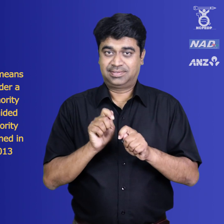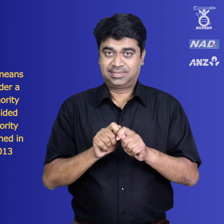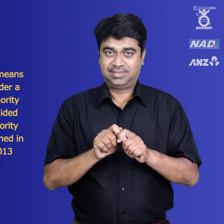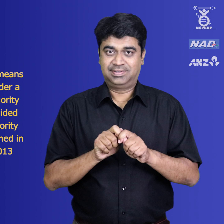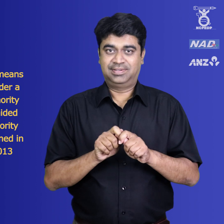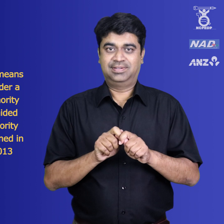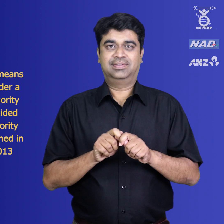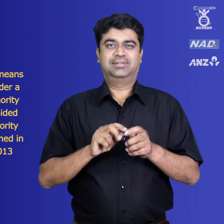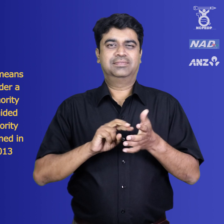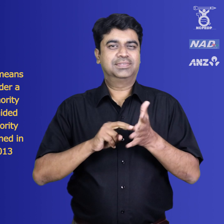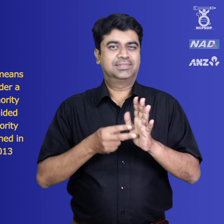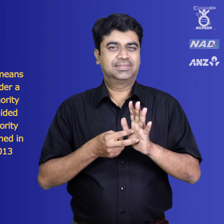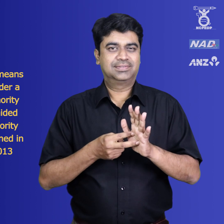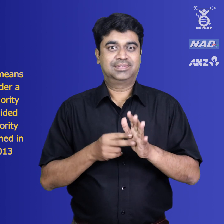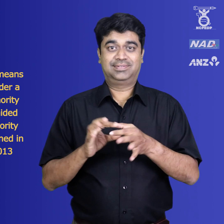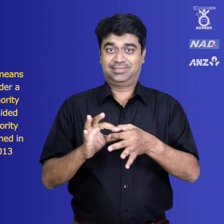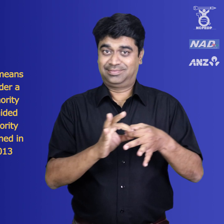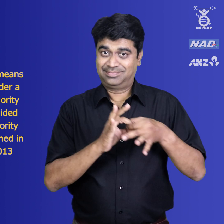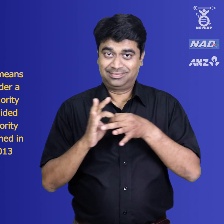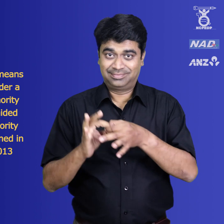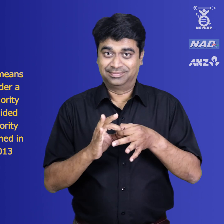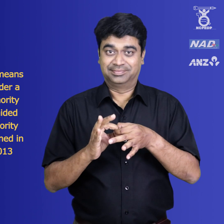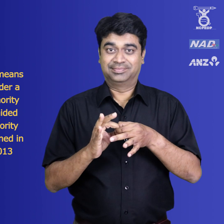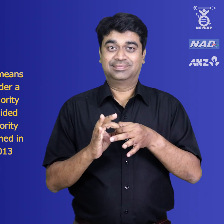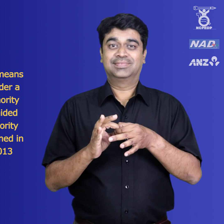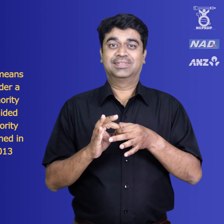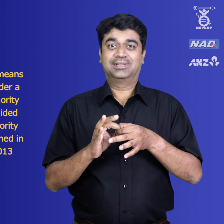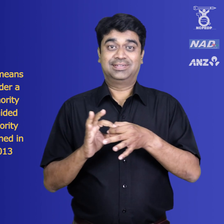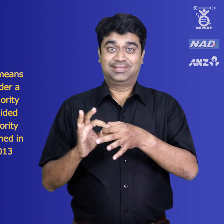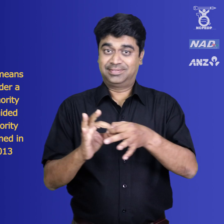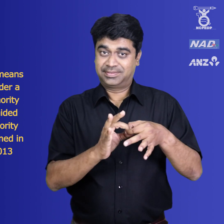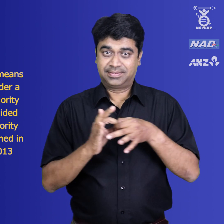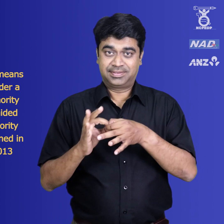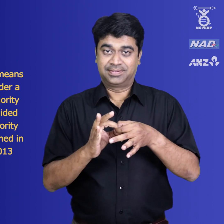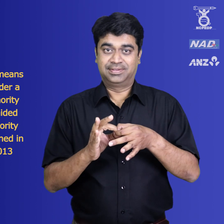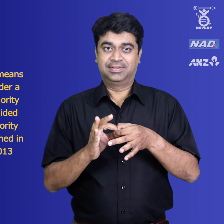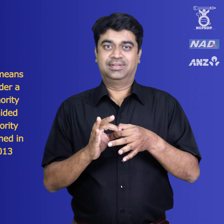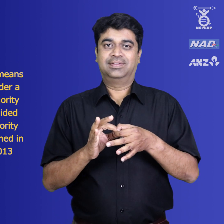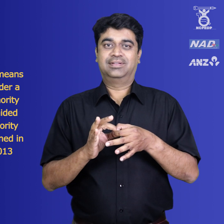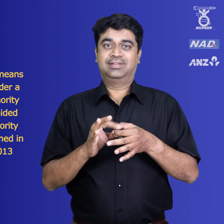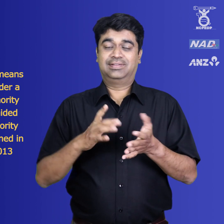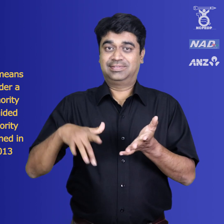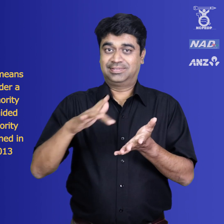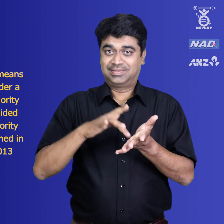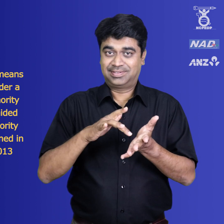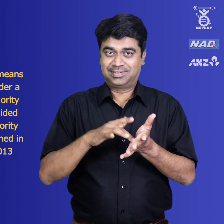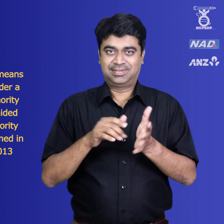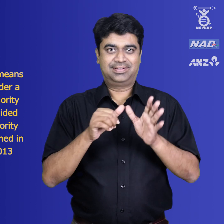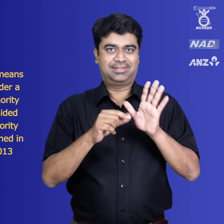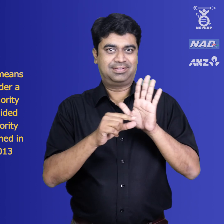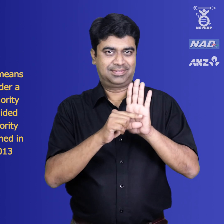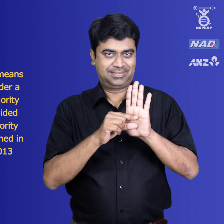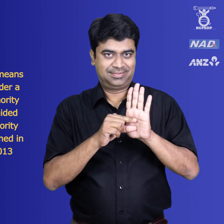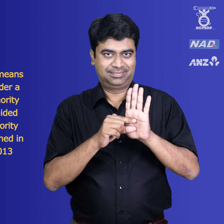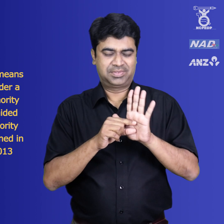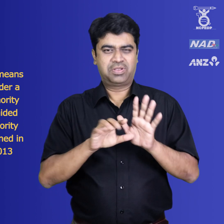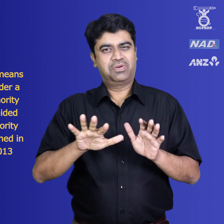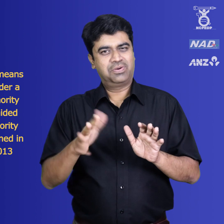Government establishment means a corporation established by or under a central